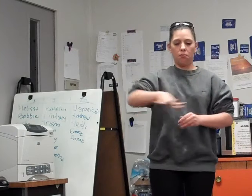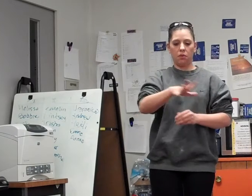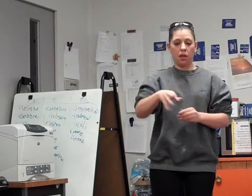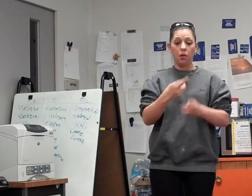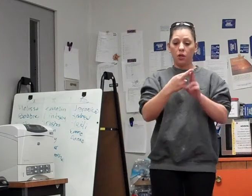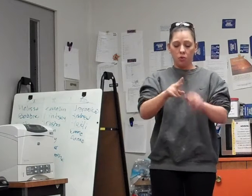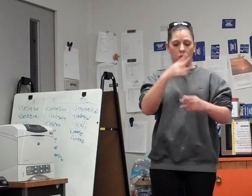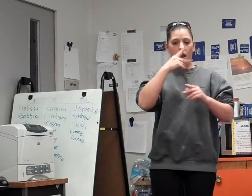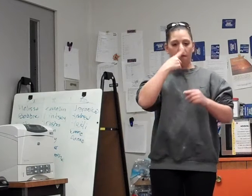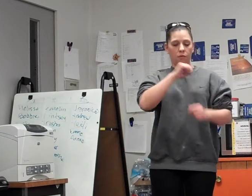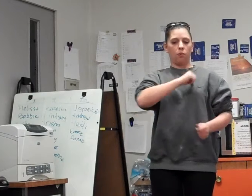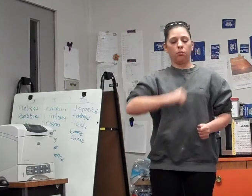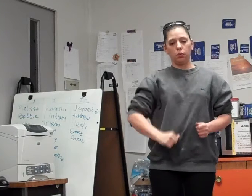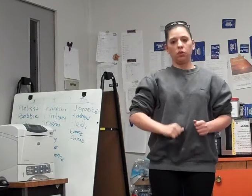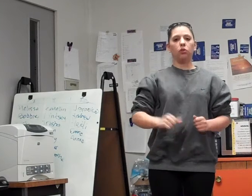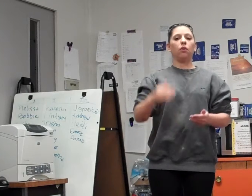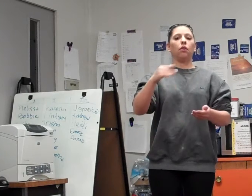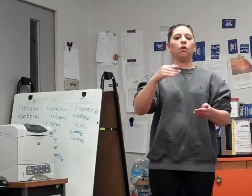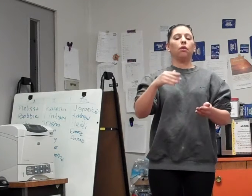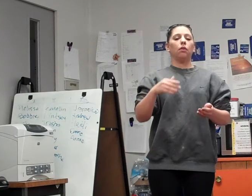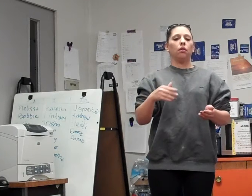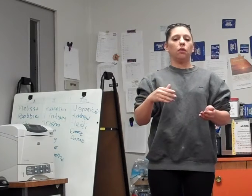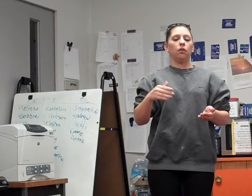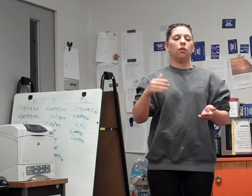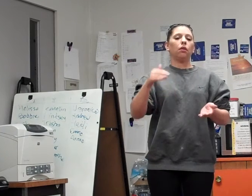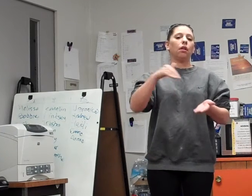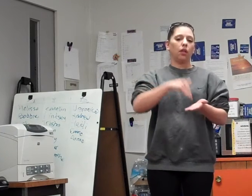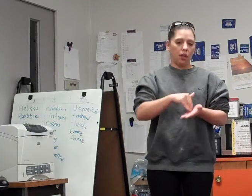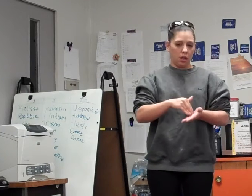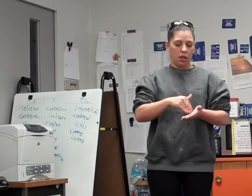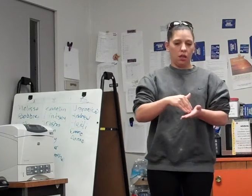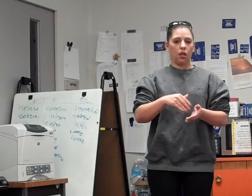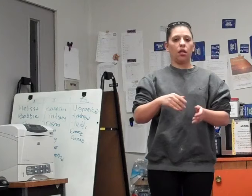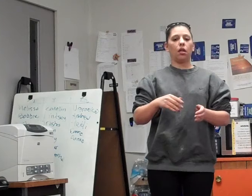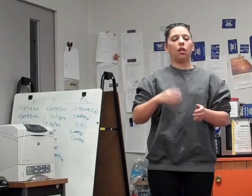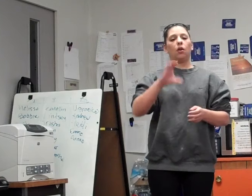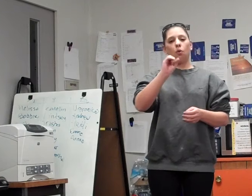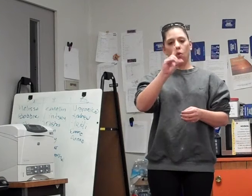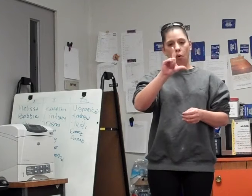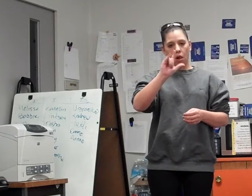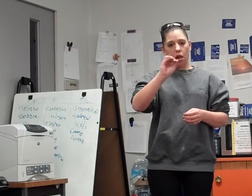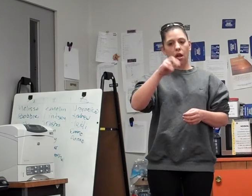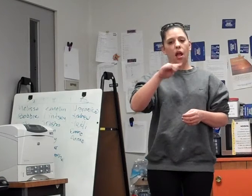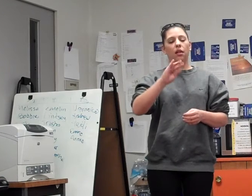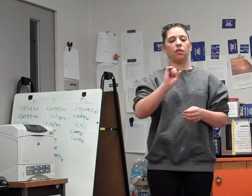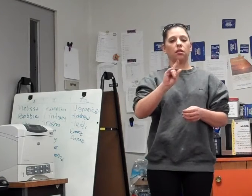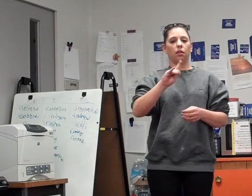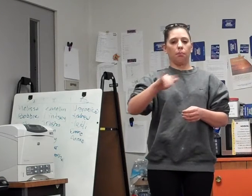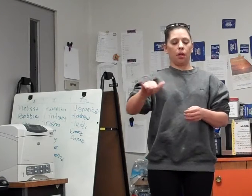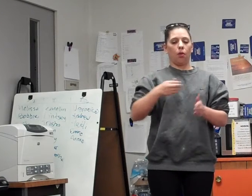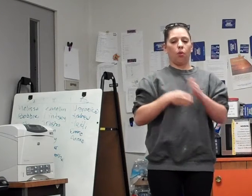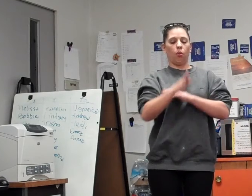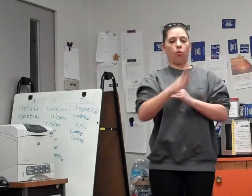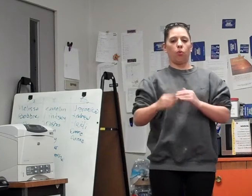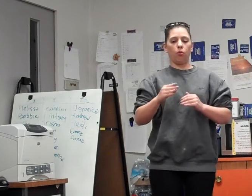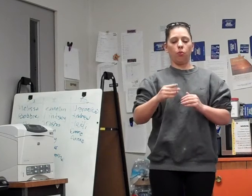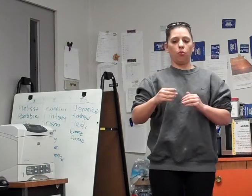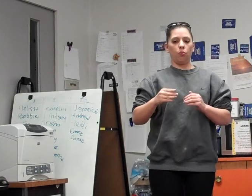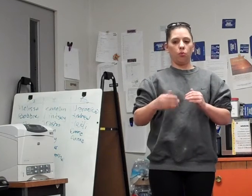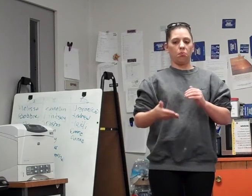procedure, and a colonoscopy goes through the rectum into the colon. We check the large